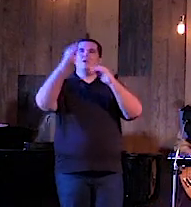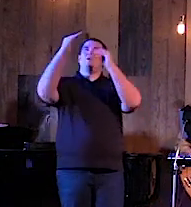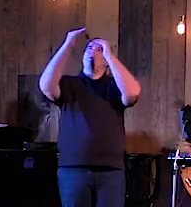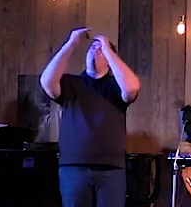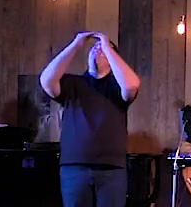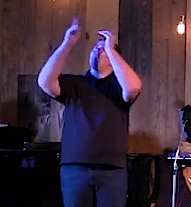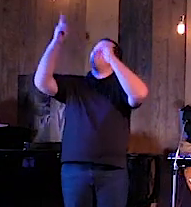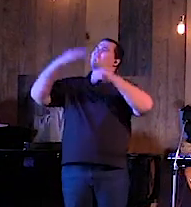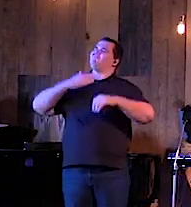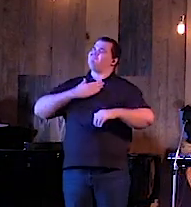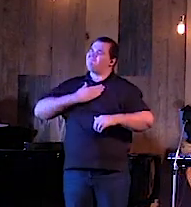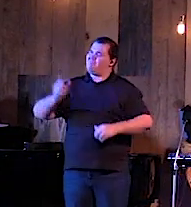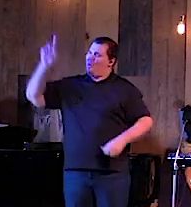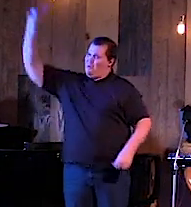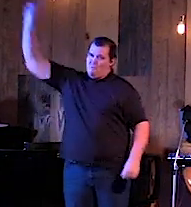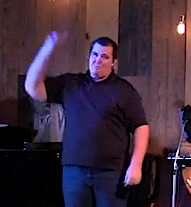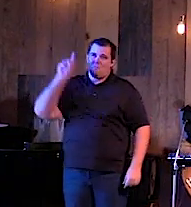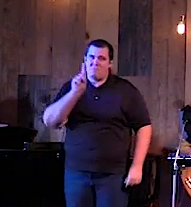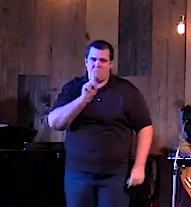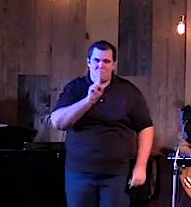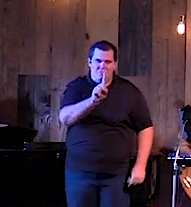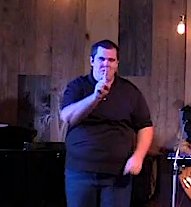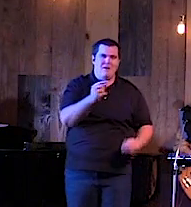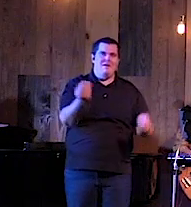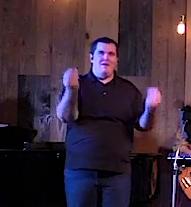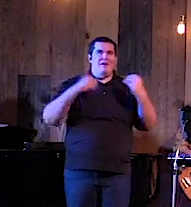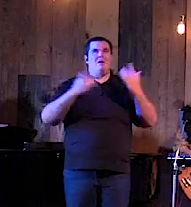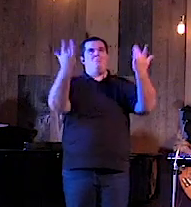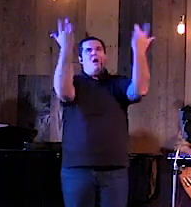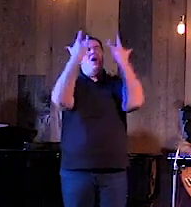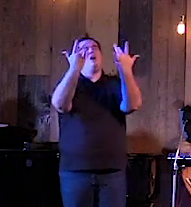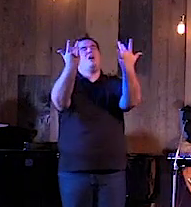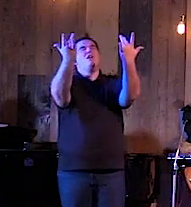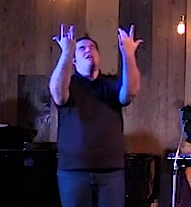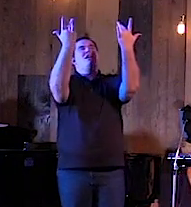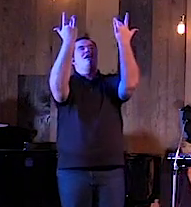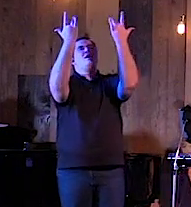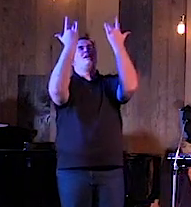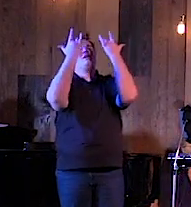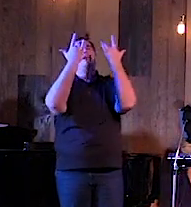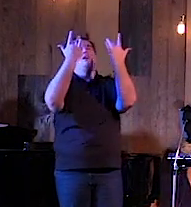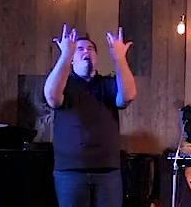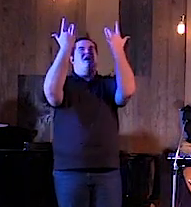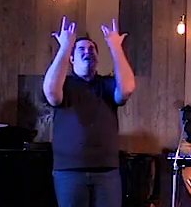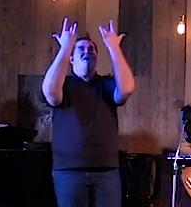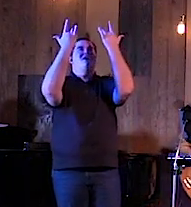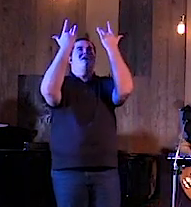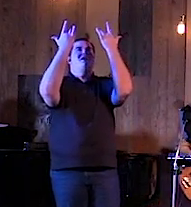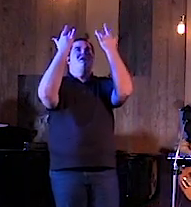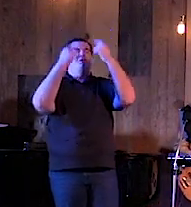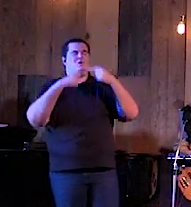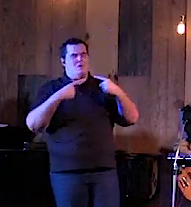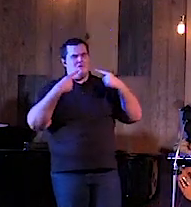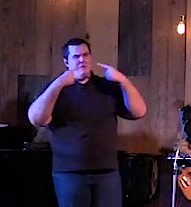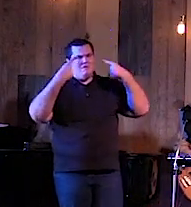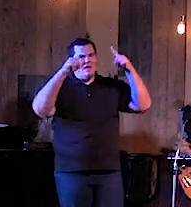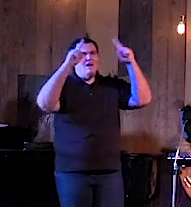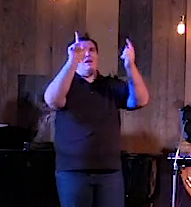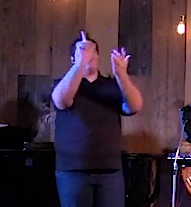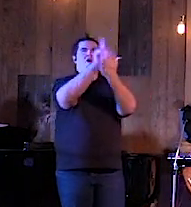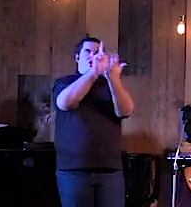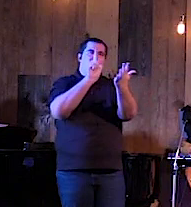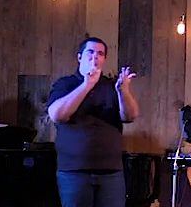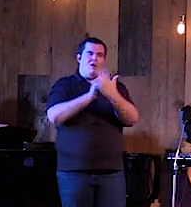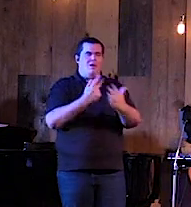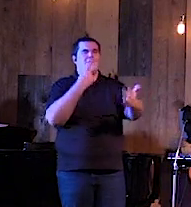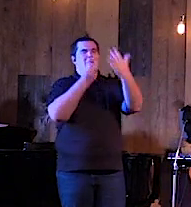from heaven you came running. There was mercy in your eyes to